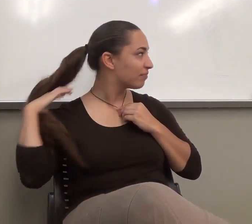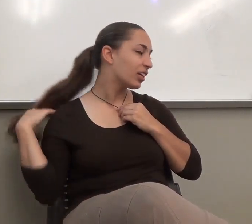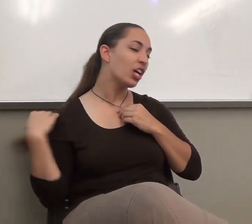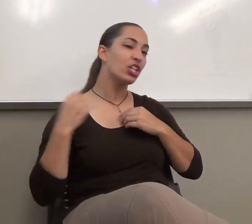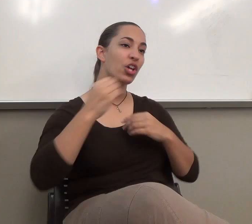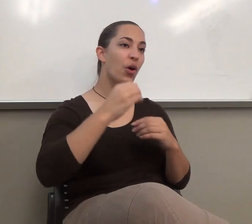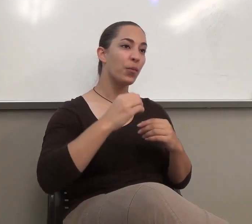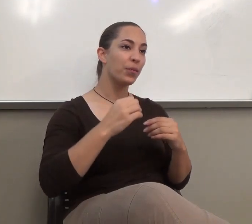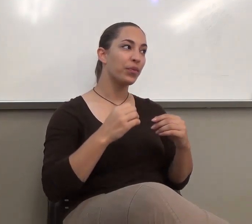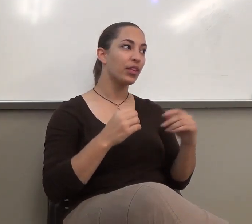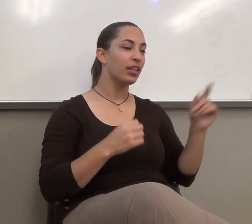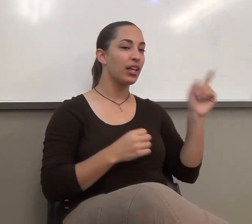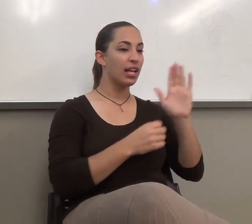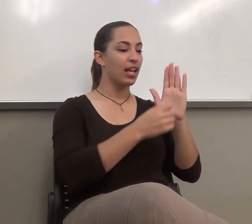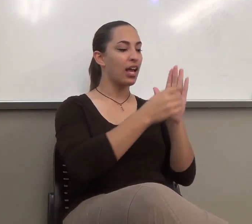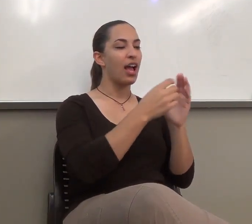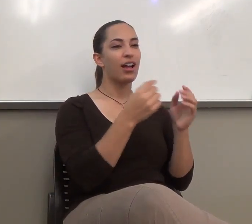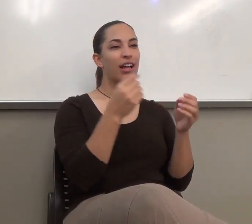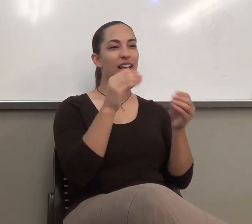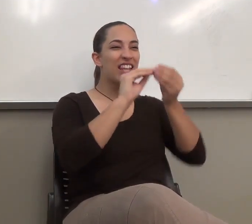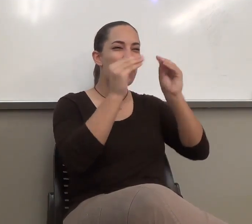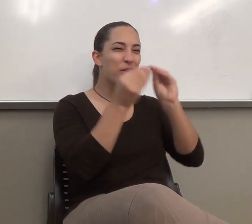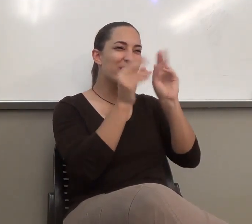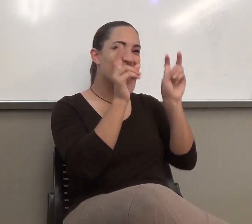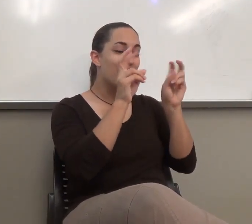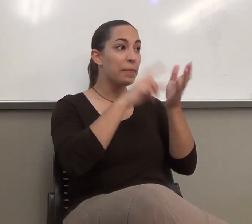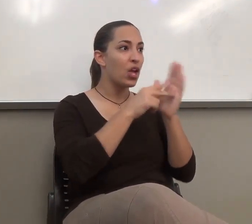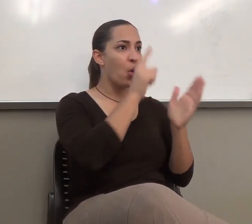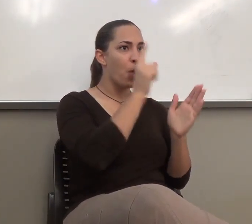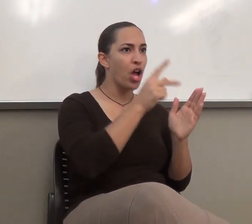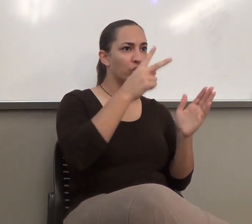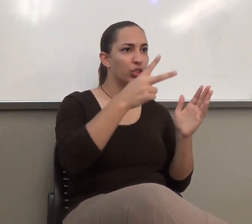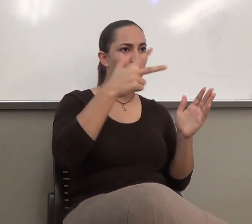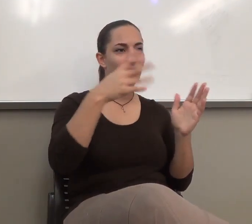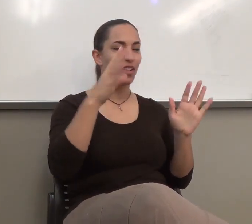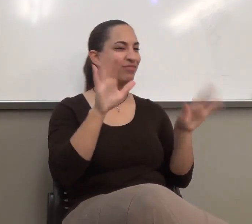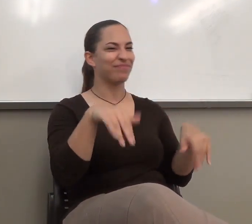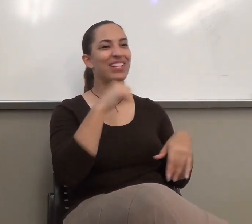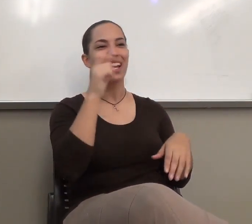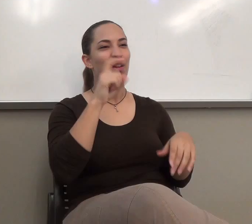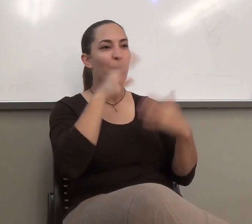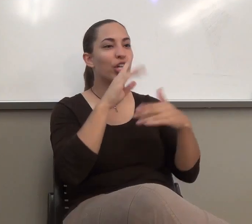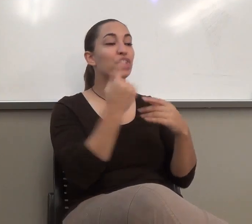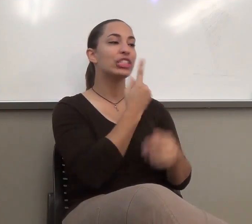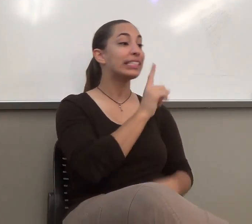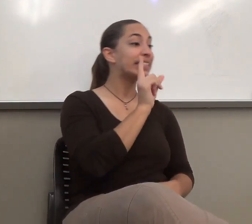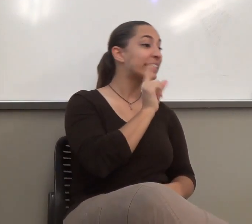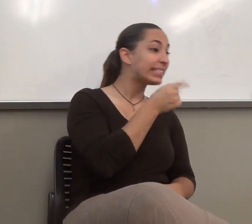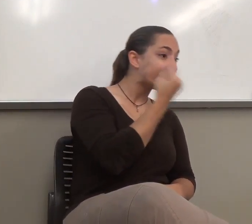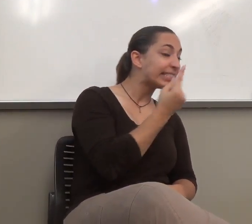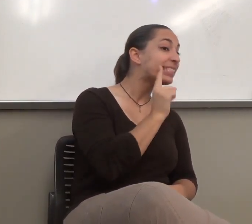Yeah, this is singular. Somebody said it. And this is plural. So when we talk about first